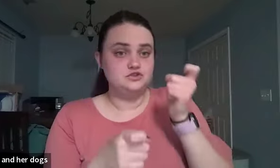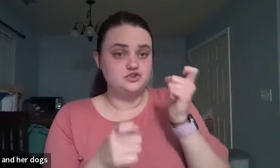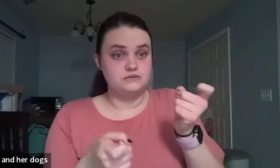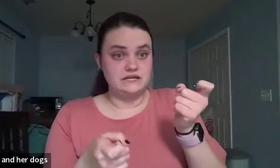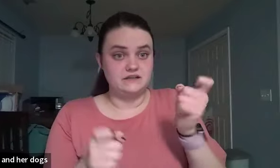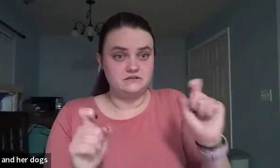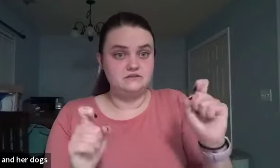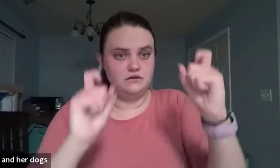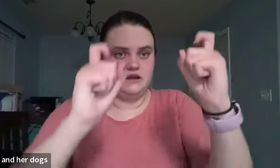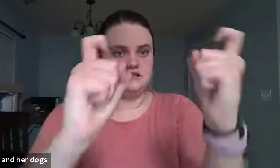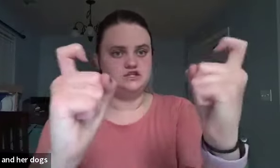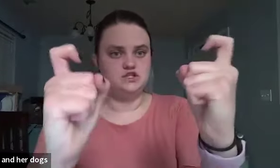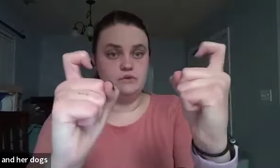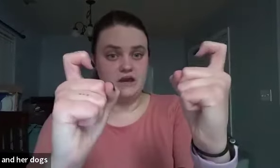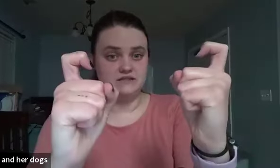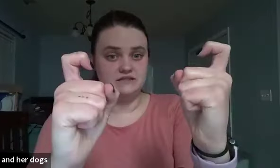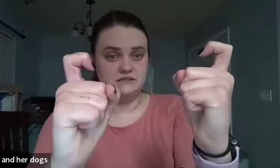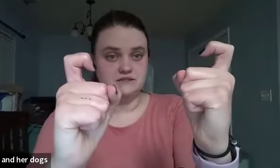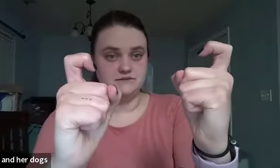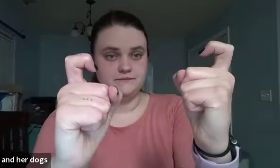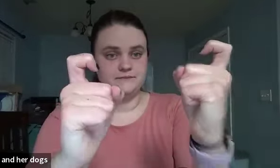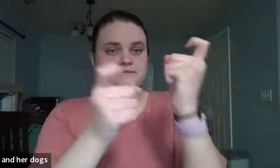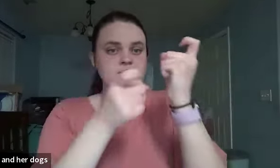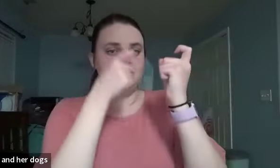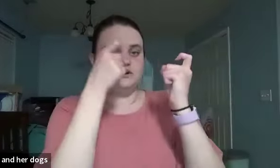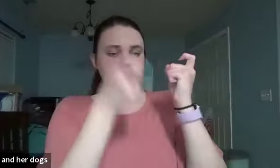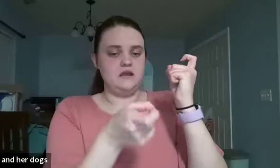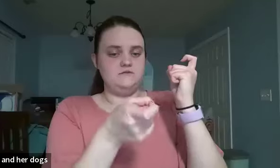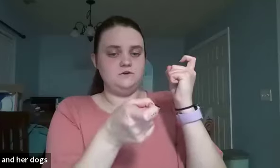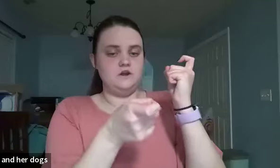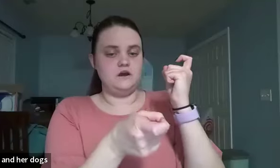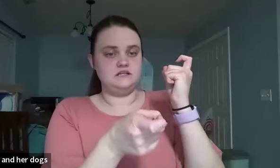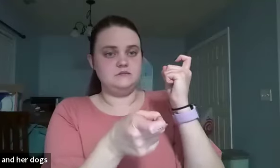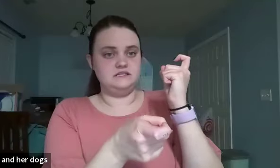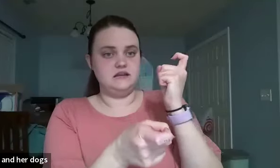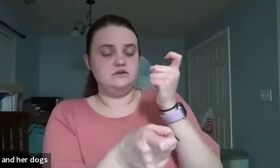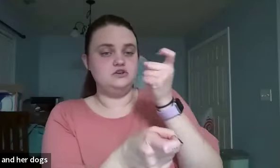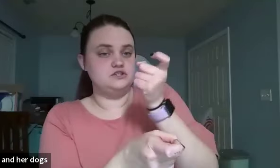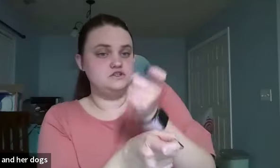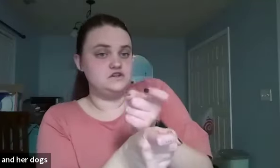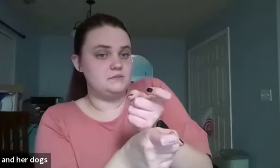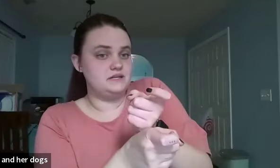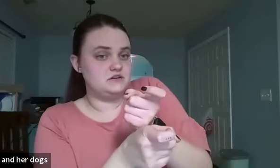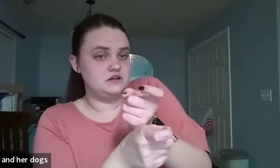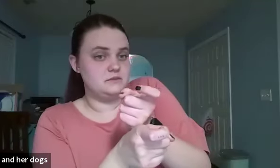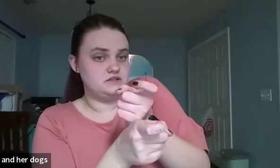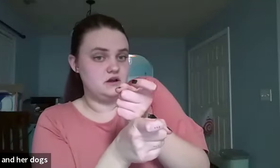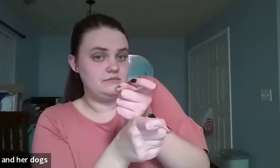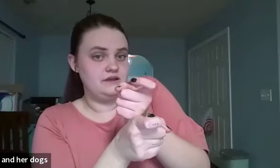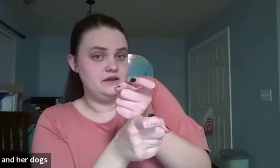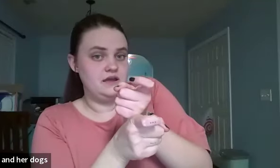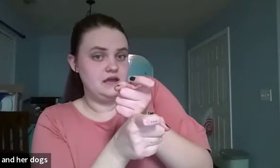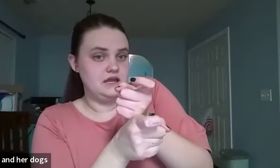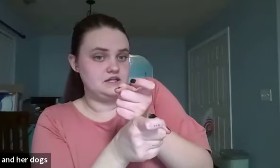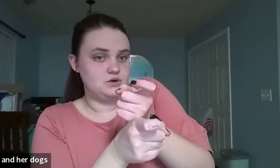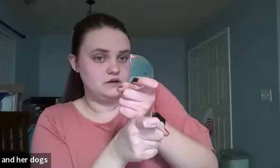for trick, okay, is 2 X's. You're going to have your non-dominant down. Your dominant's going to come on top and it's going to